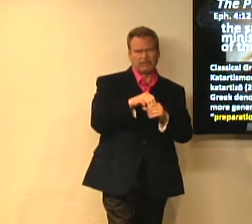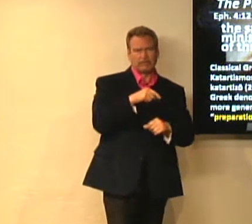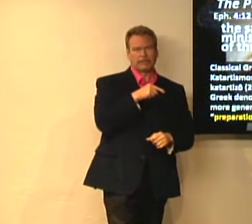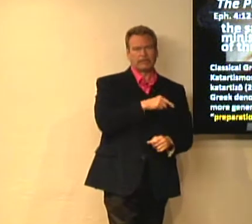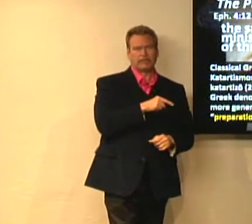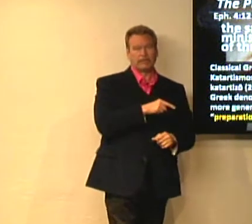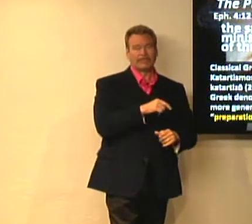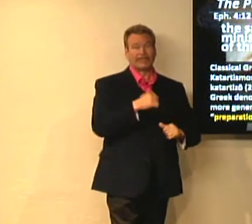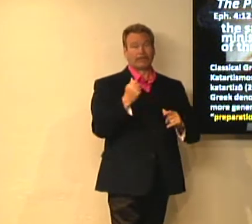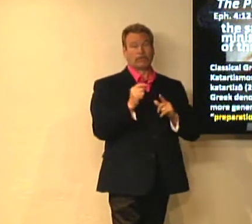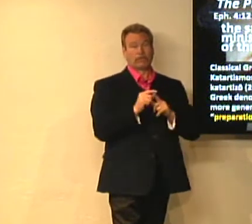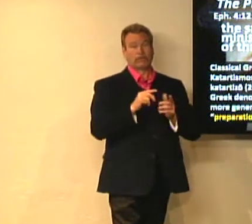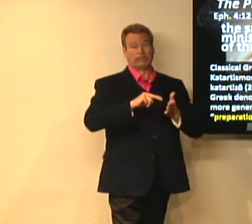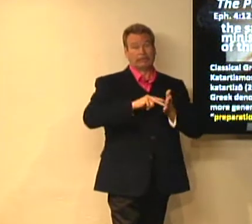different kinds of surgery will have